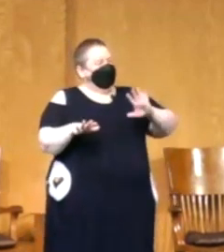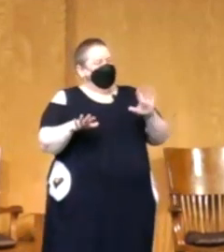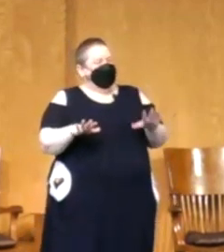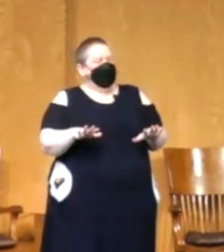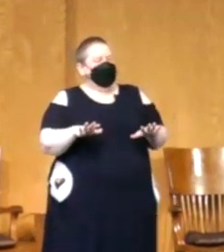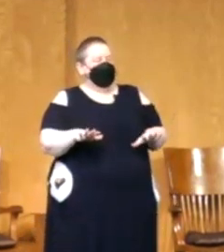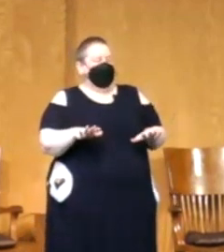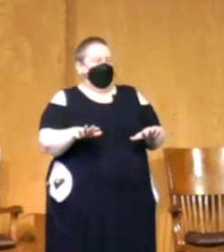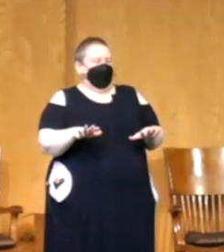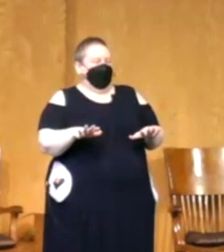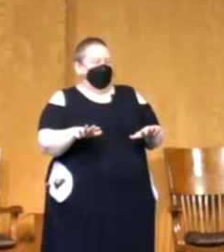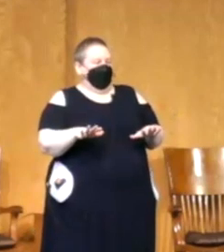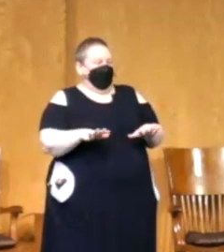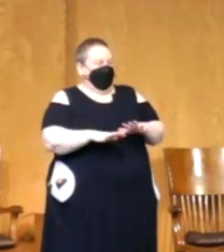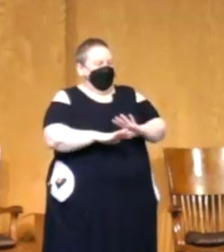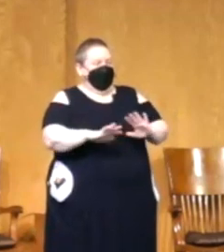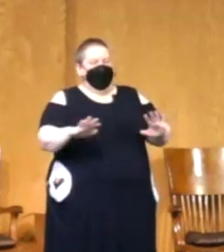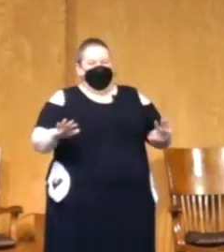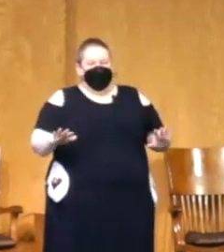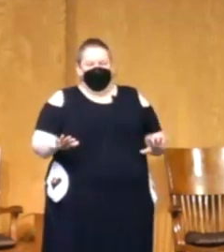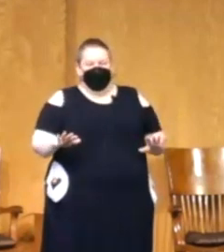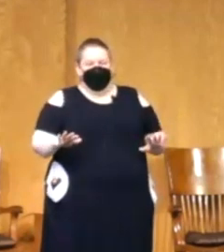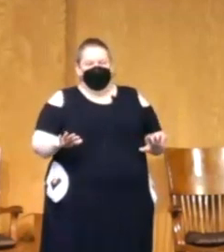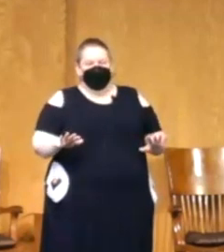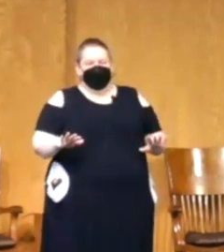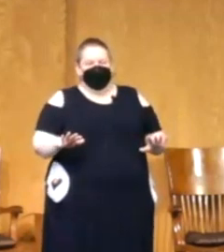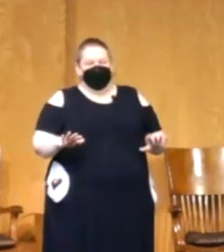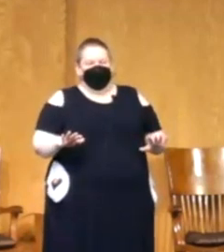and to appreciate both,